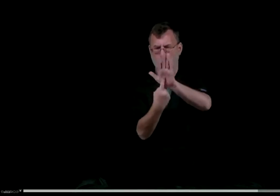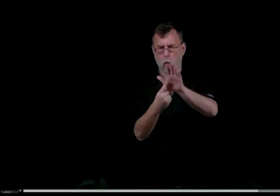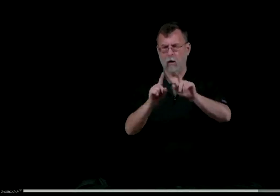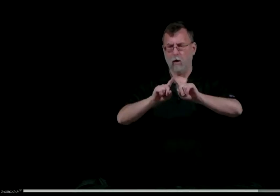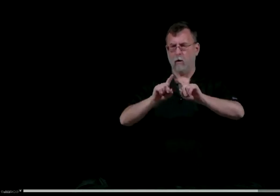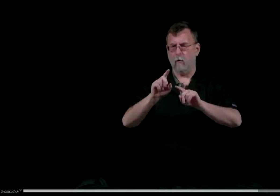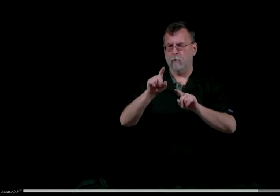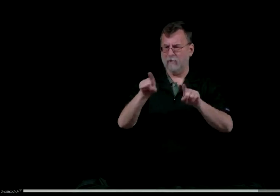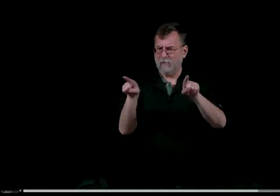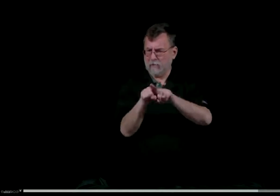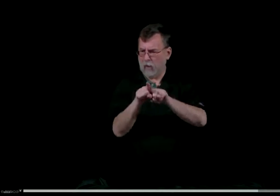Now I want to show you,